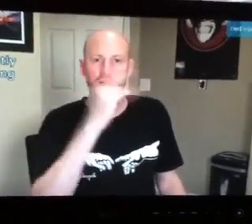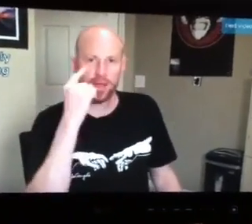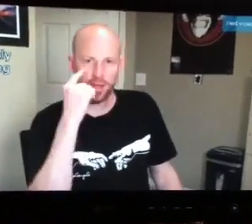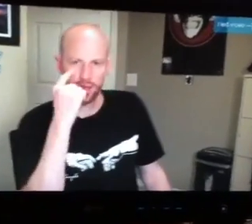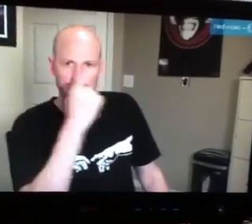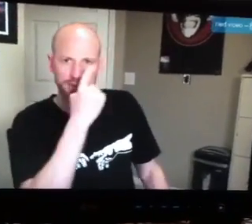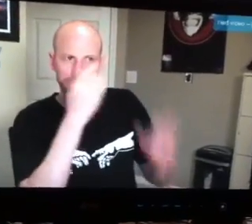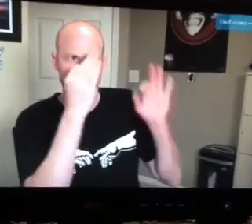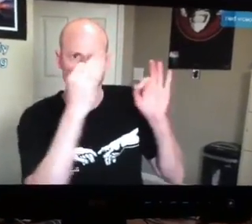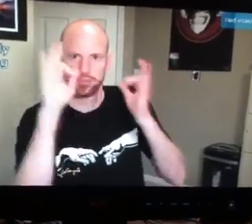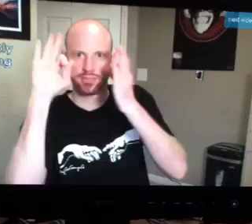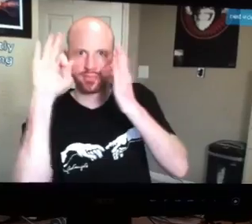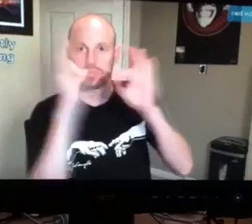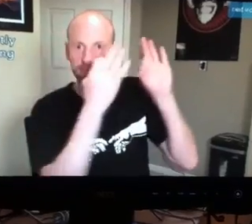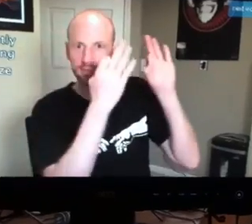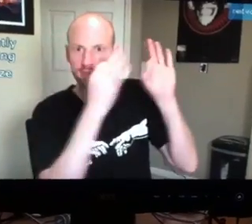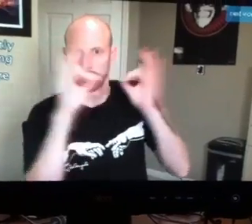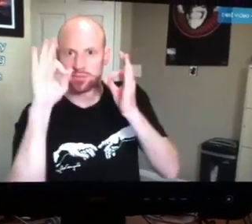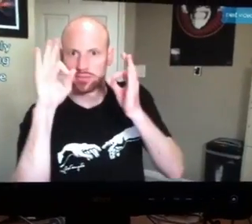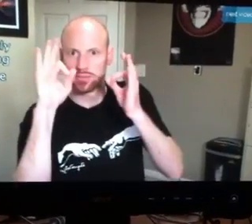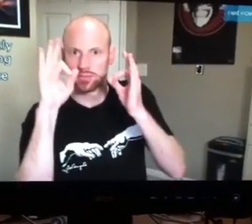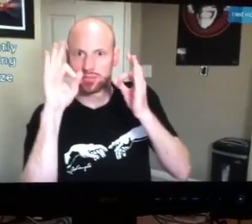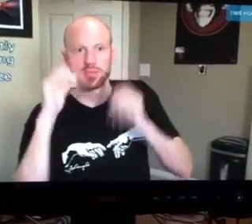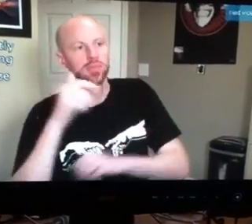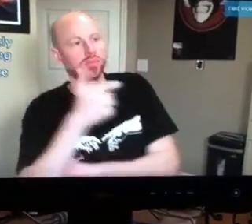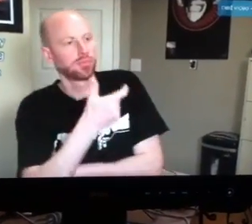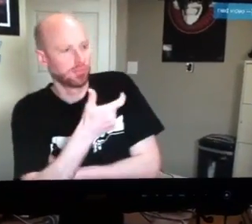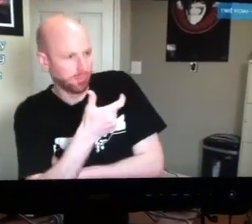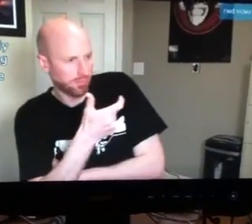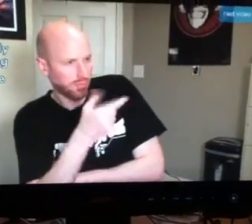me, and they're going to do that by their eye gaze.